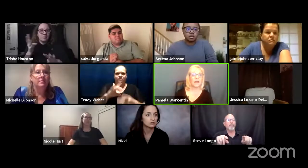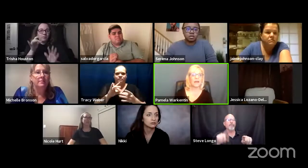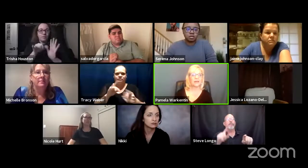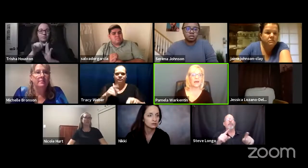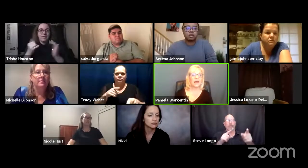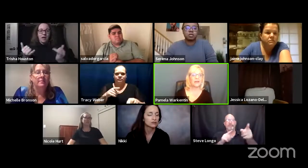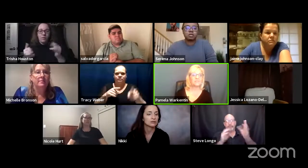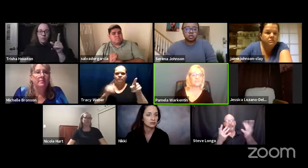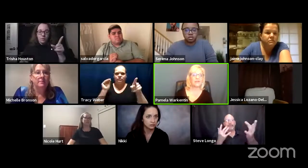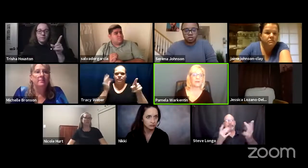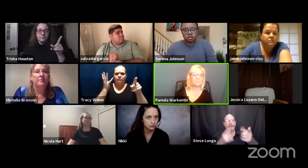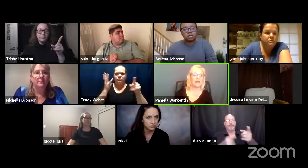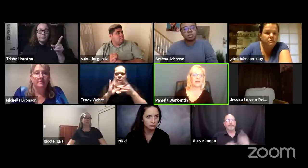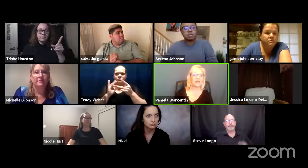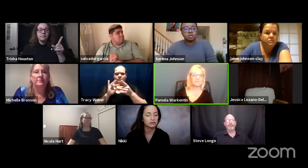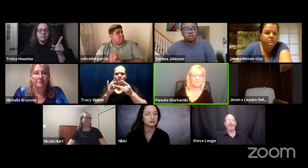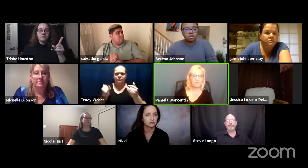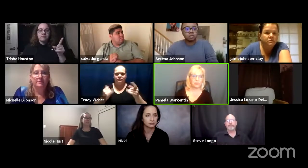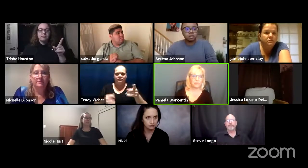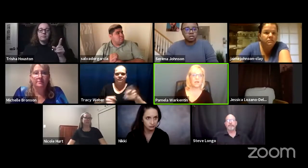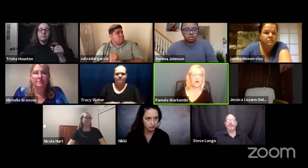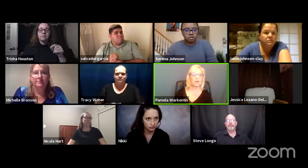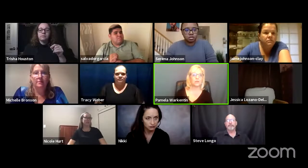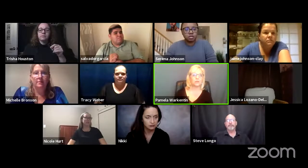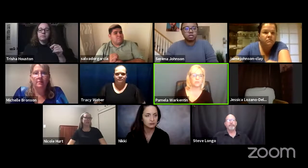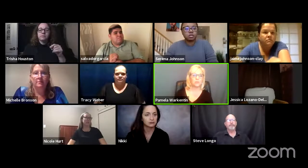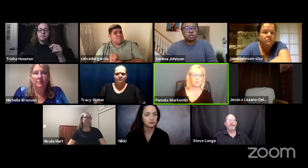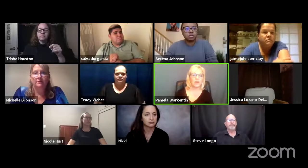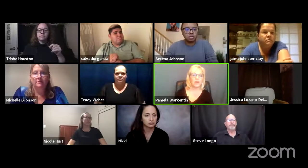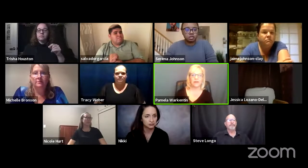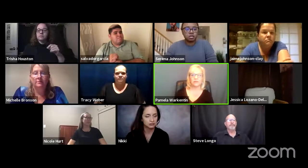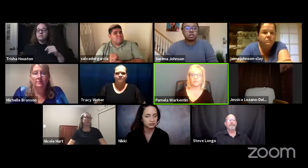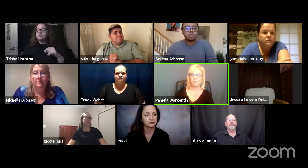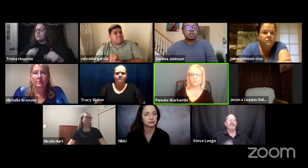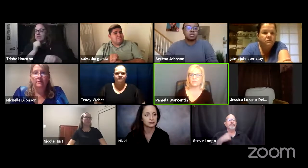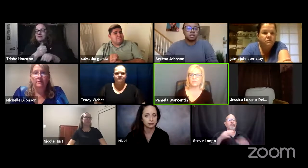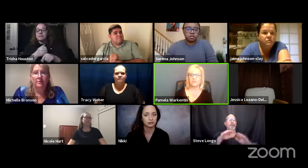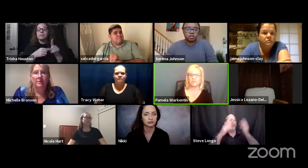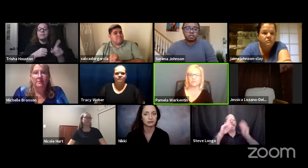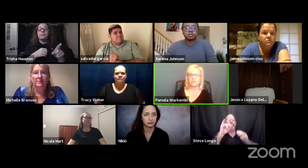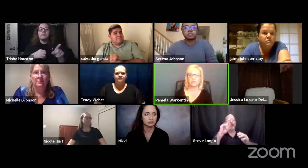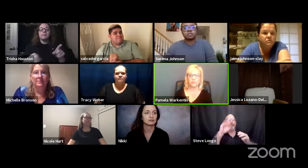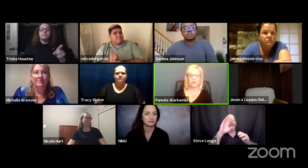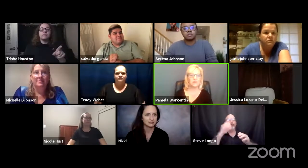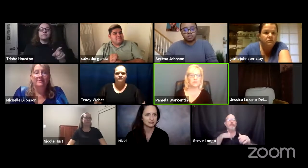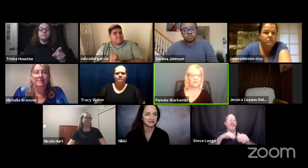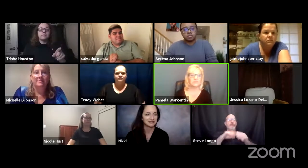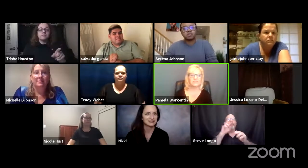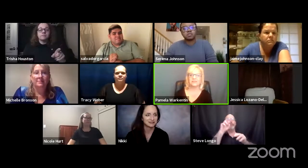And I have set up live streaming on YouTube right now. There should be a message on your screen that you can